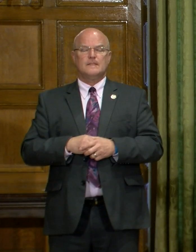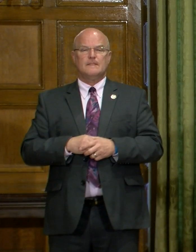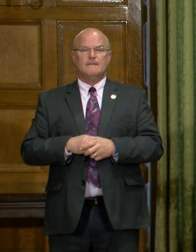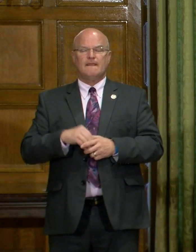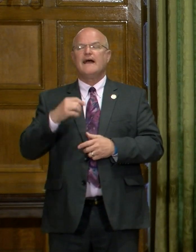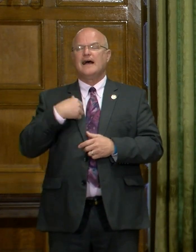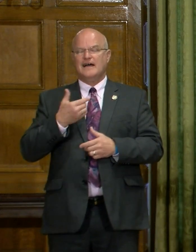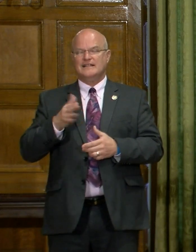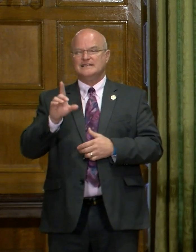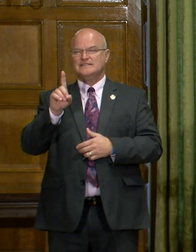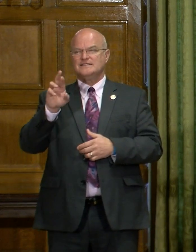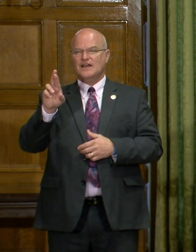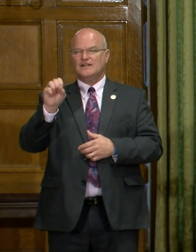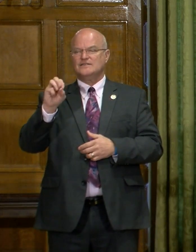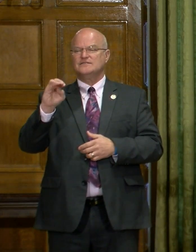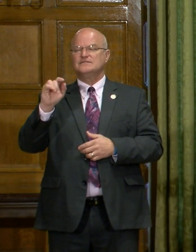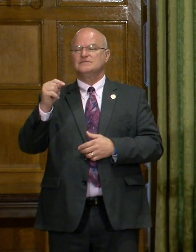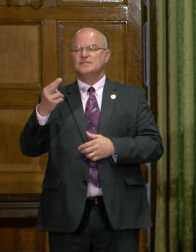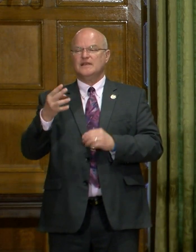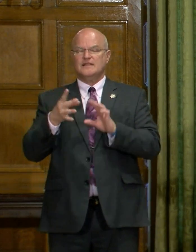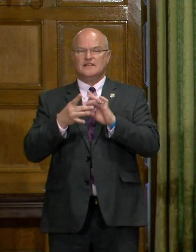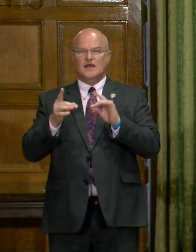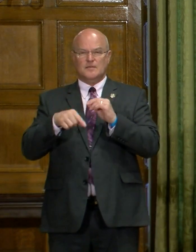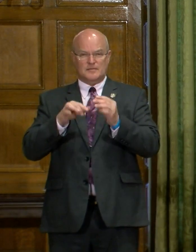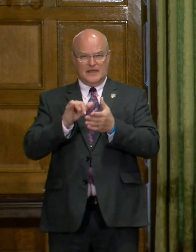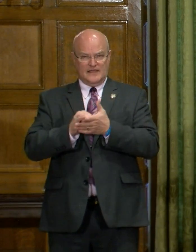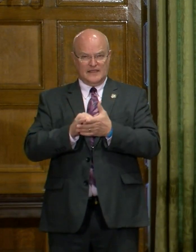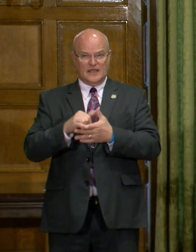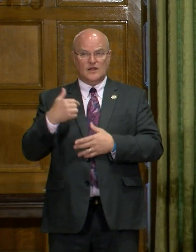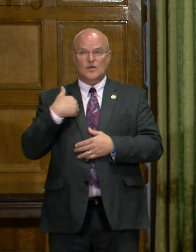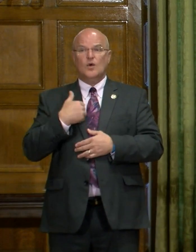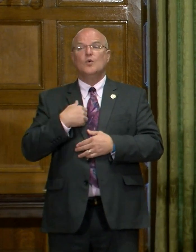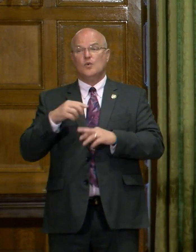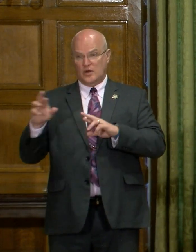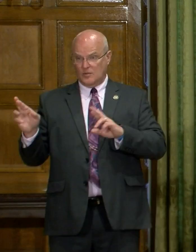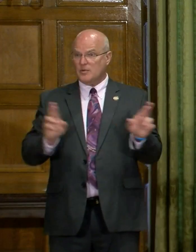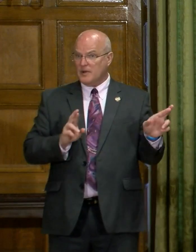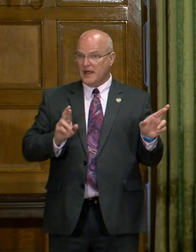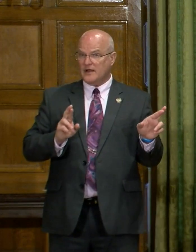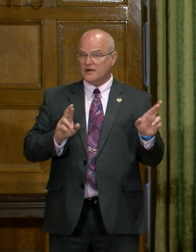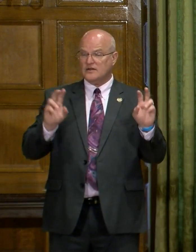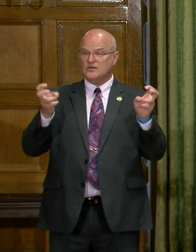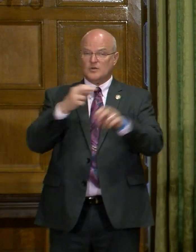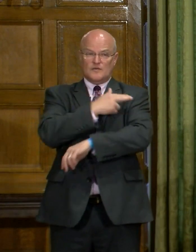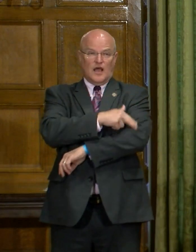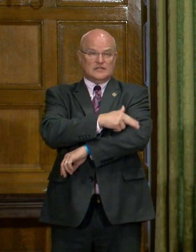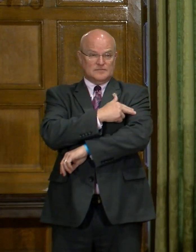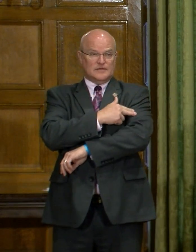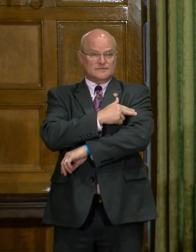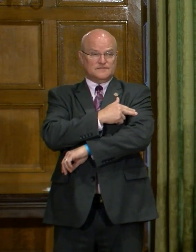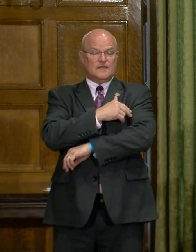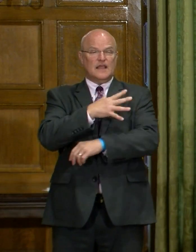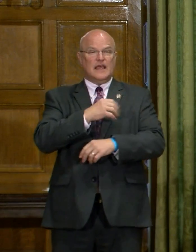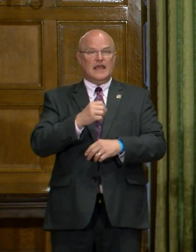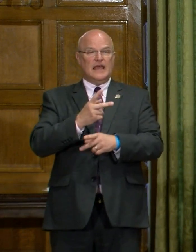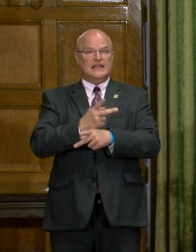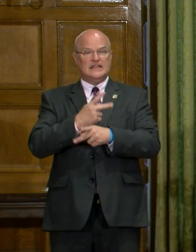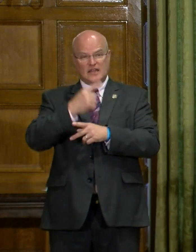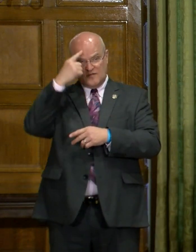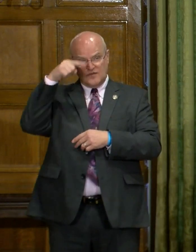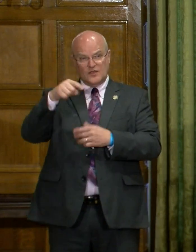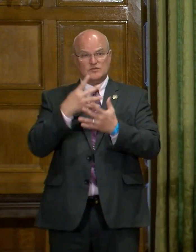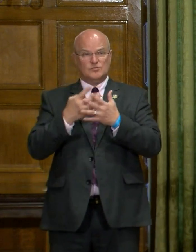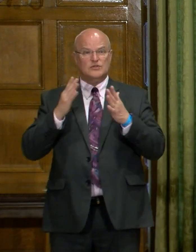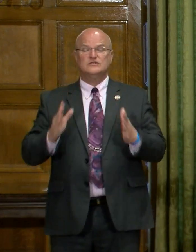I'll let Dr. Smith comment on that. We're well prepared in terms of hospitals and care for